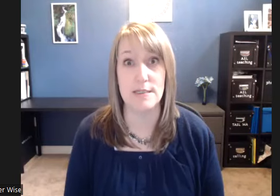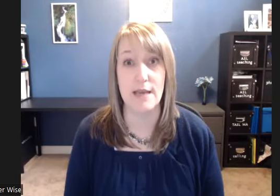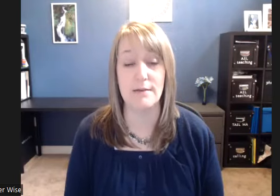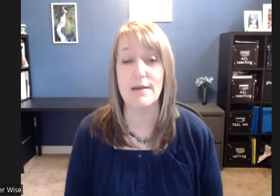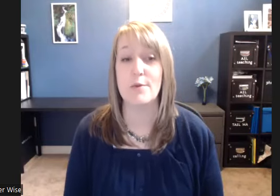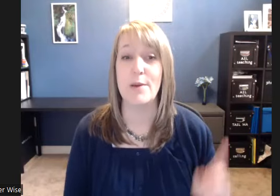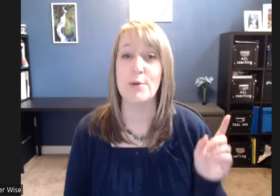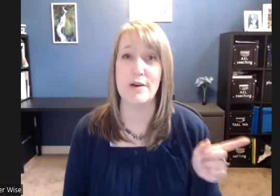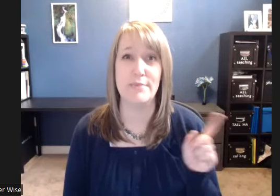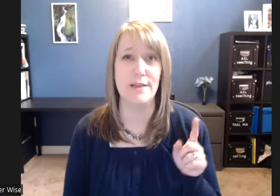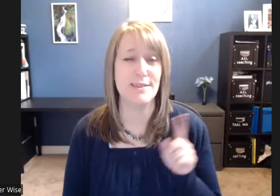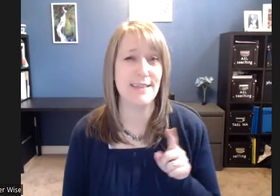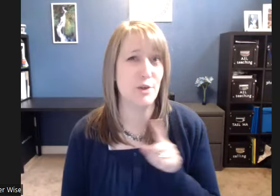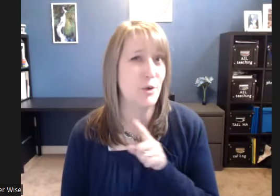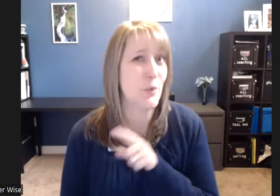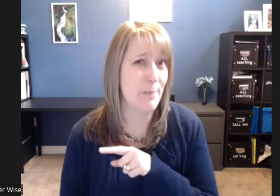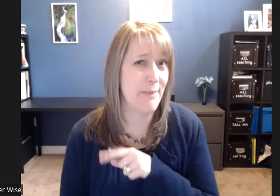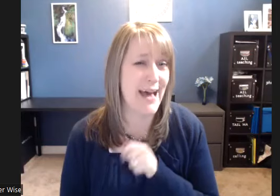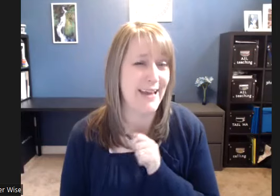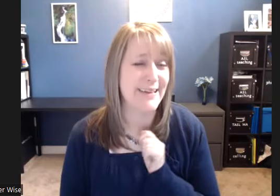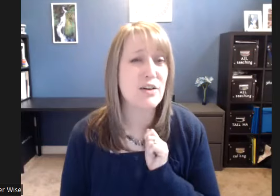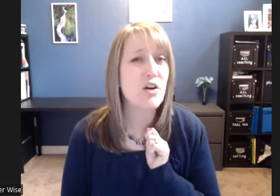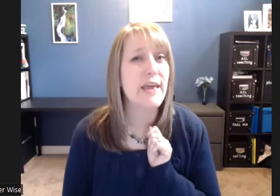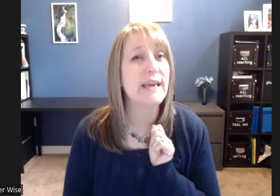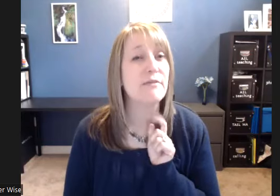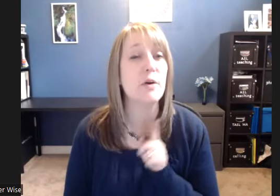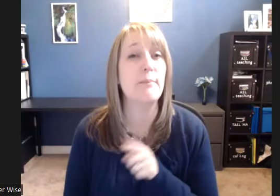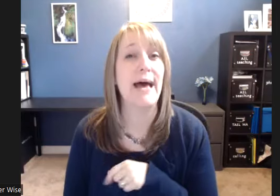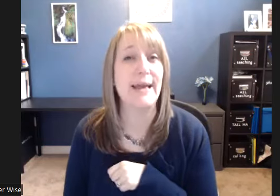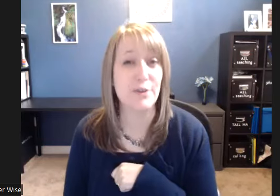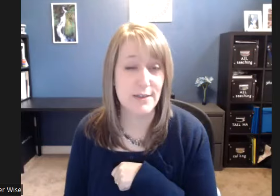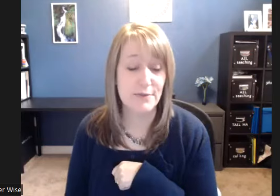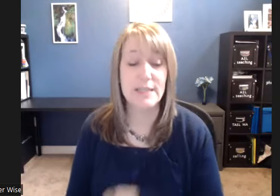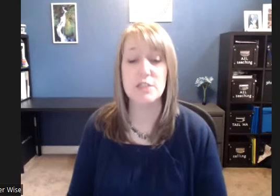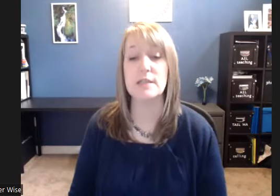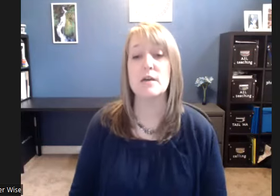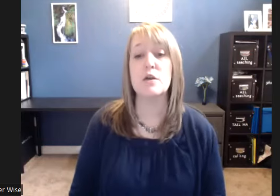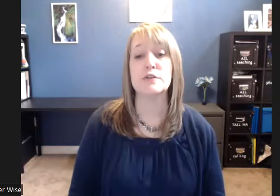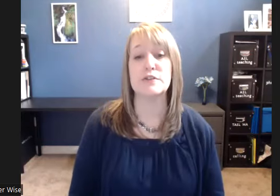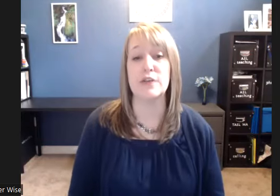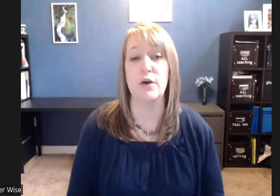sign. Remember, non-manual signs are grammatical. They give grammatical information.